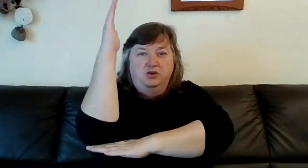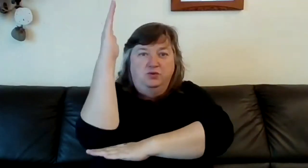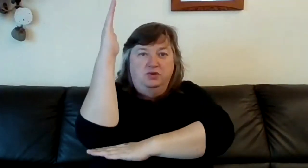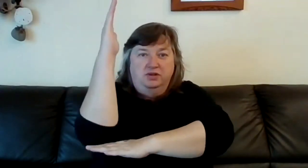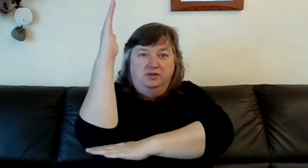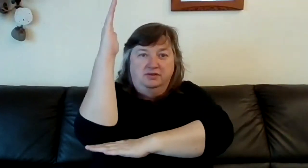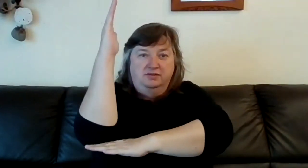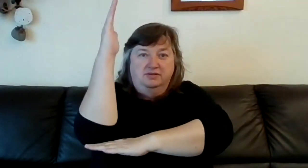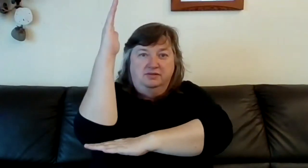noon,